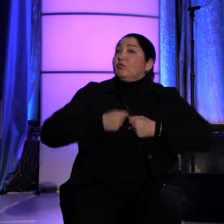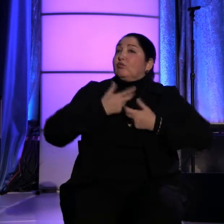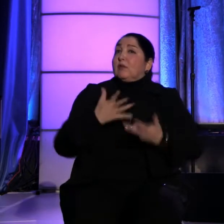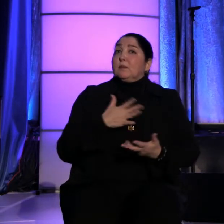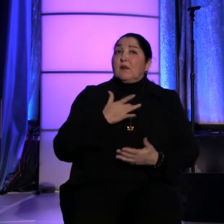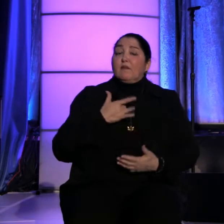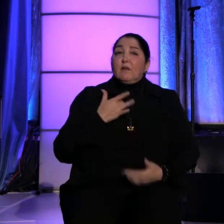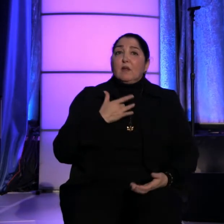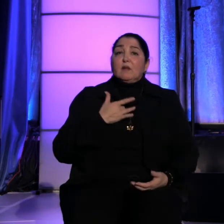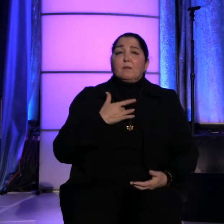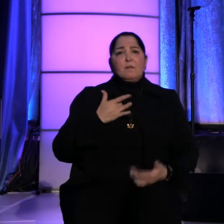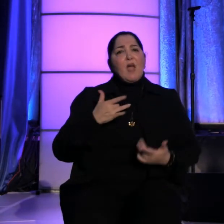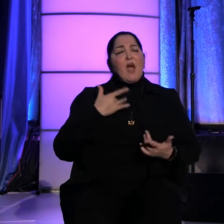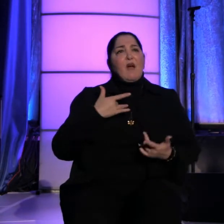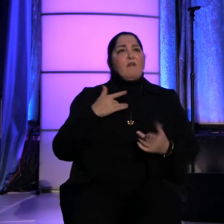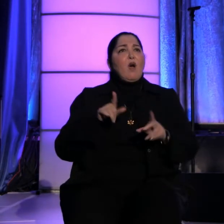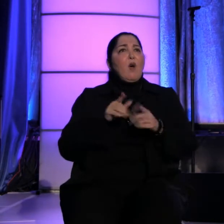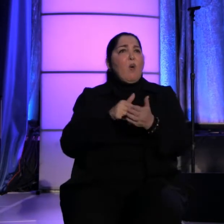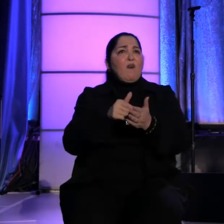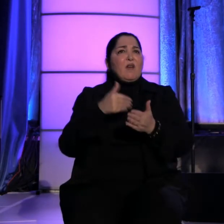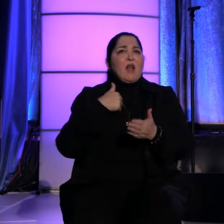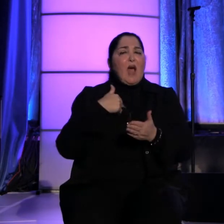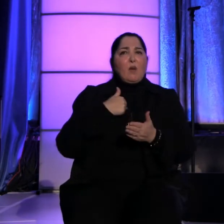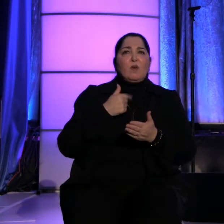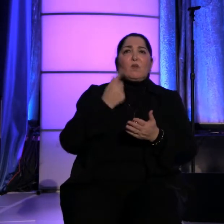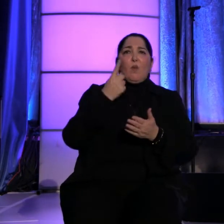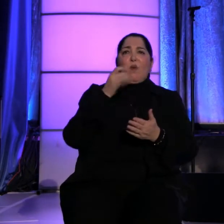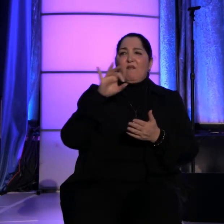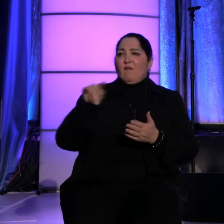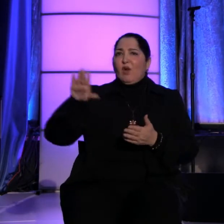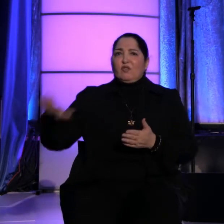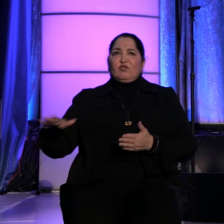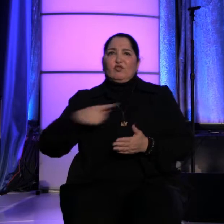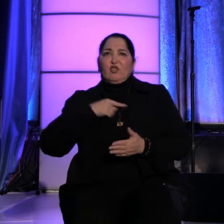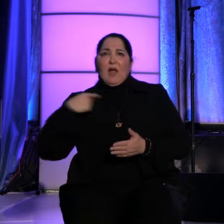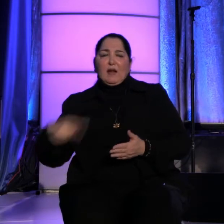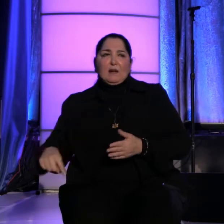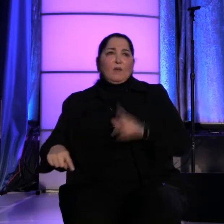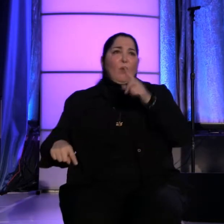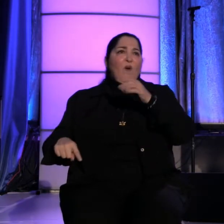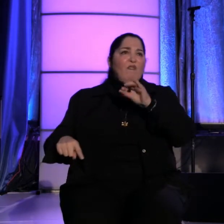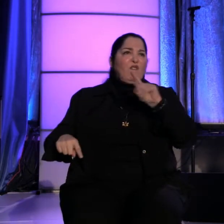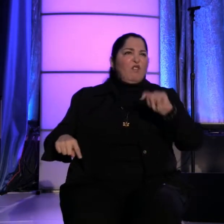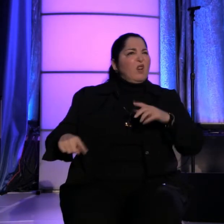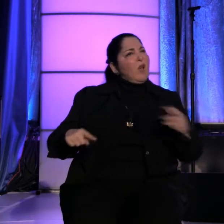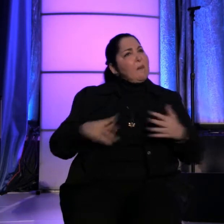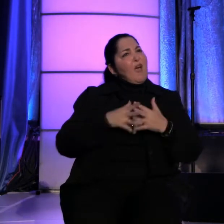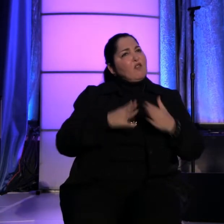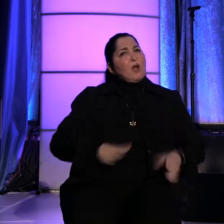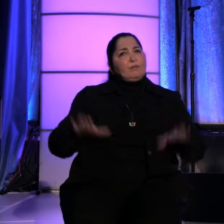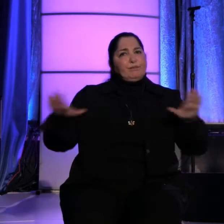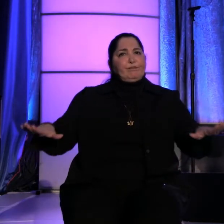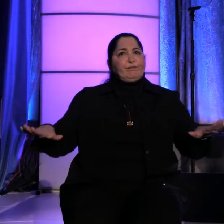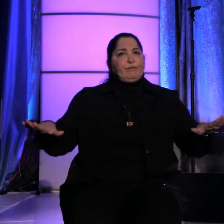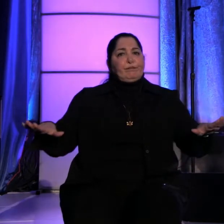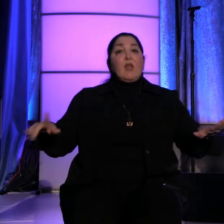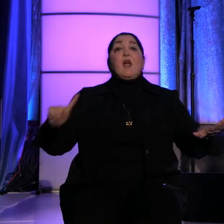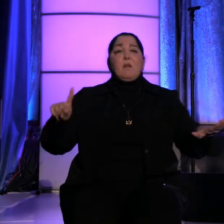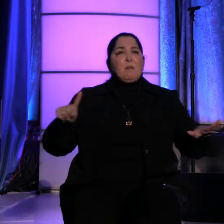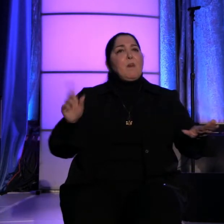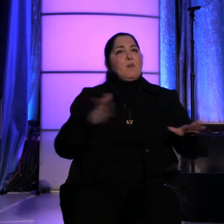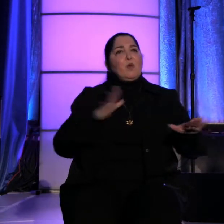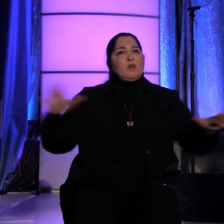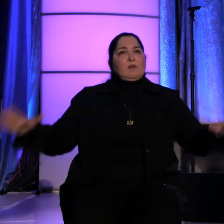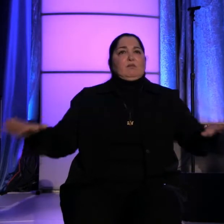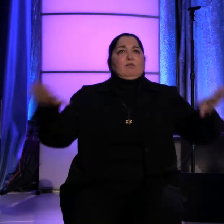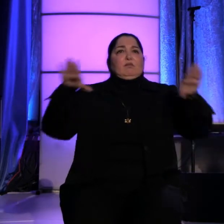of my cultures, music gave me a world that was fully my own. And it joined together the different pieces of my life, and I felt as